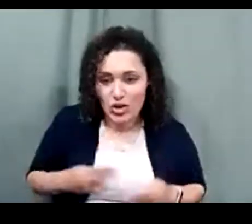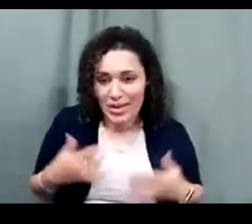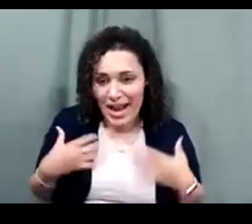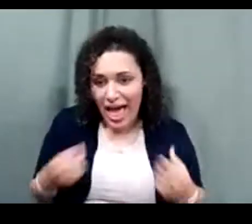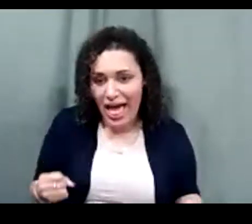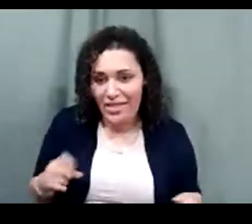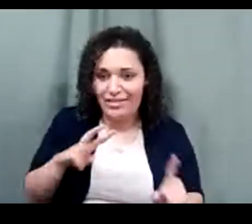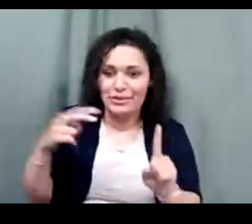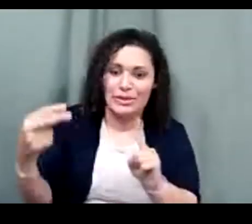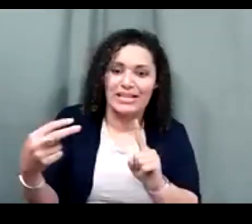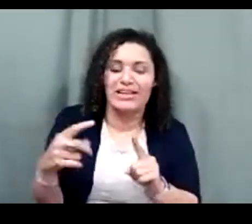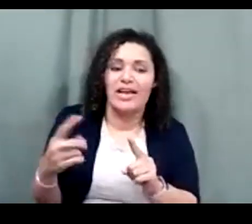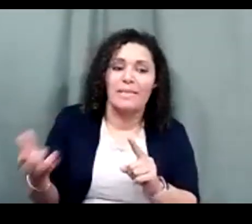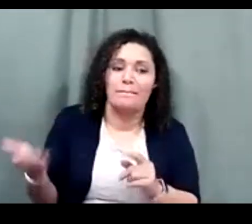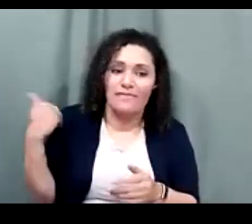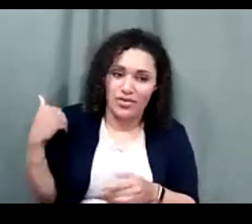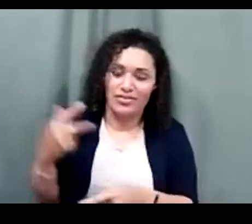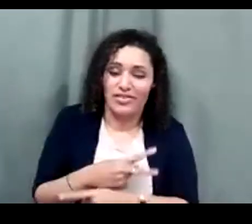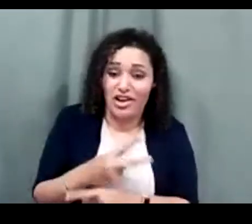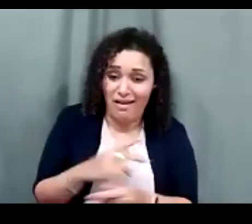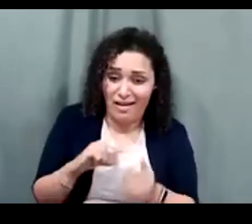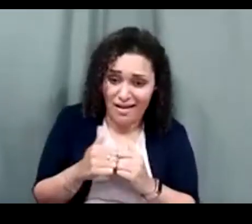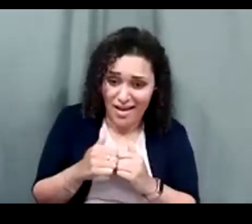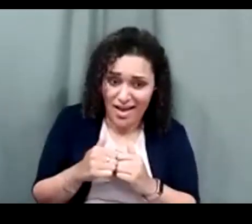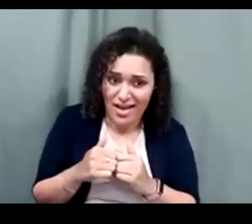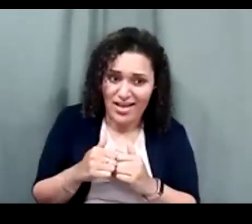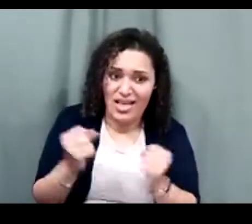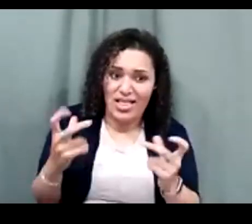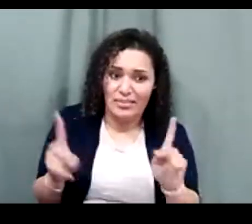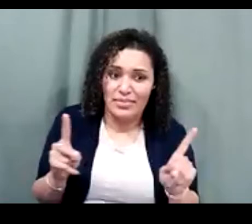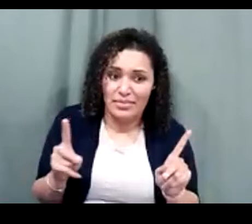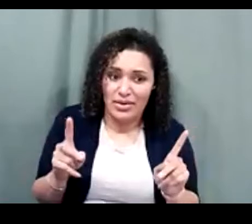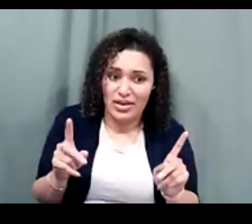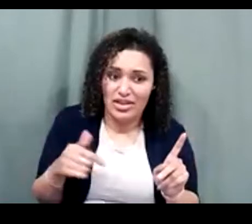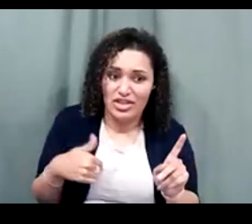But before we figured out how to do it, and actually lots of people just like, you actually